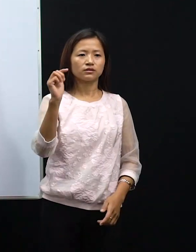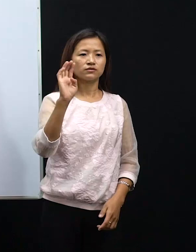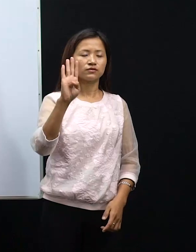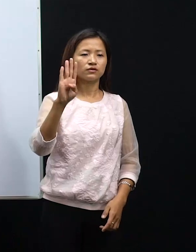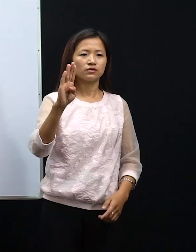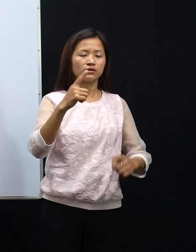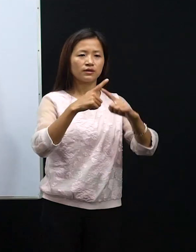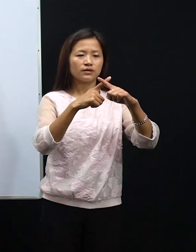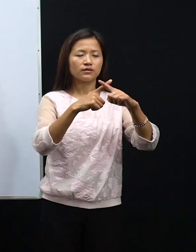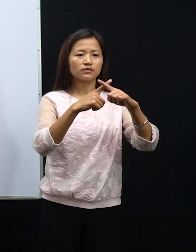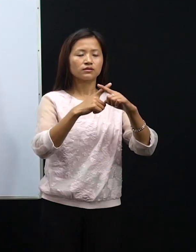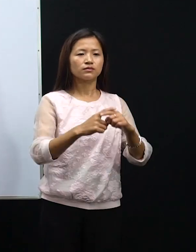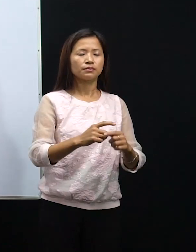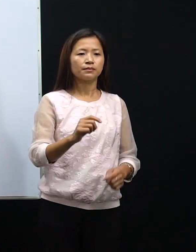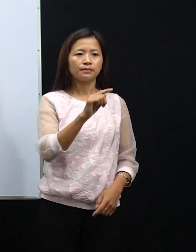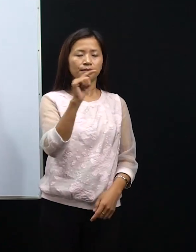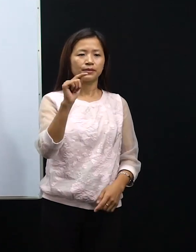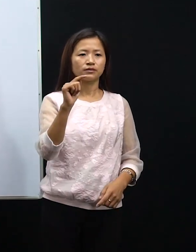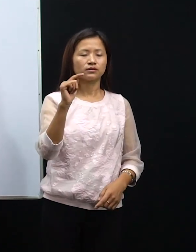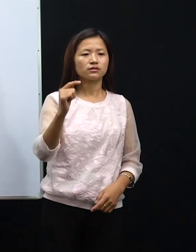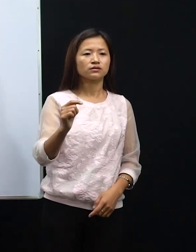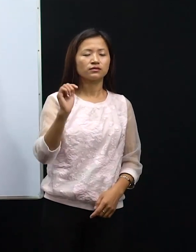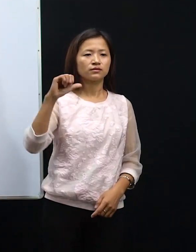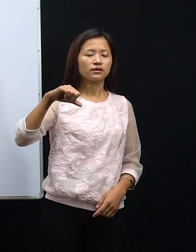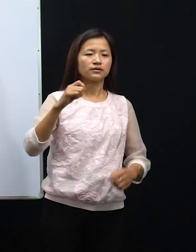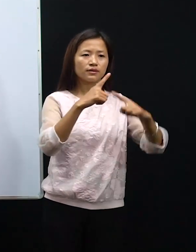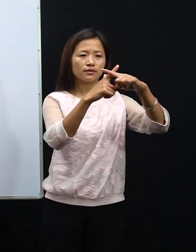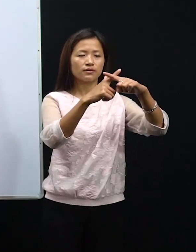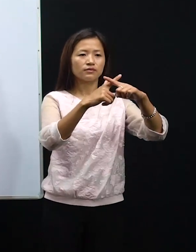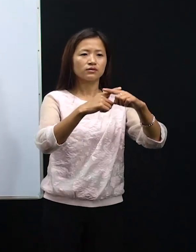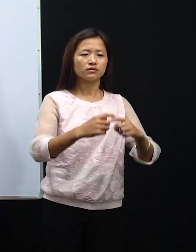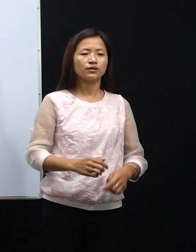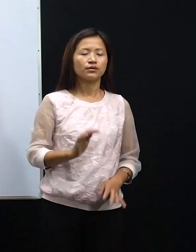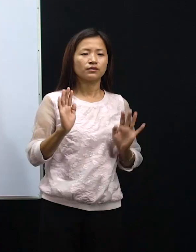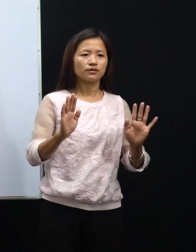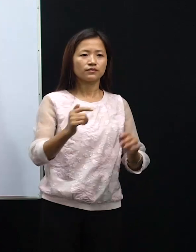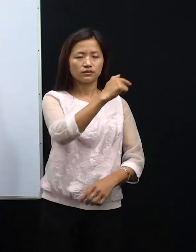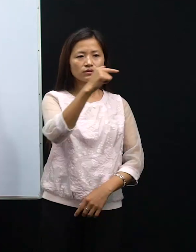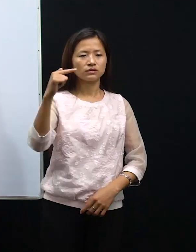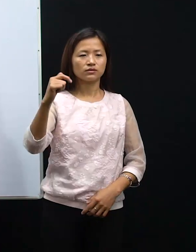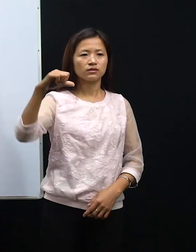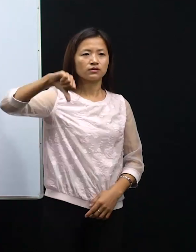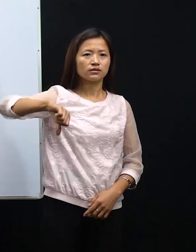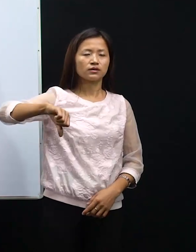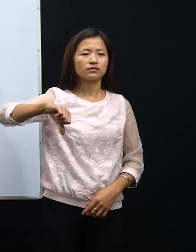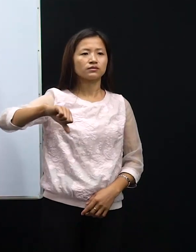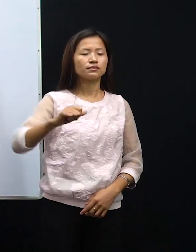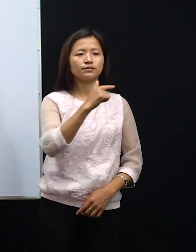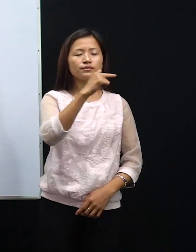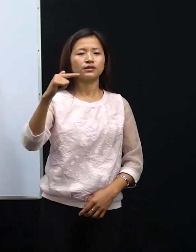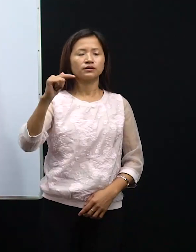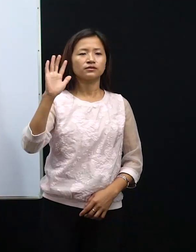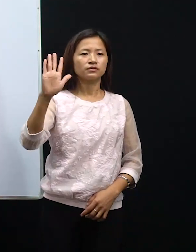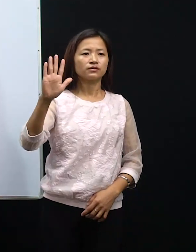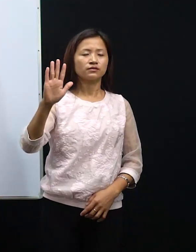plus 9x. So if you look at them, minus and plus, so you will have to subtract them. 9 minus 4 will give you